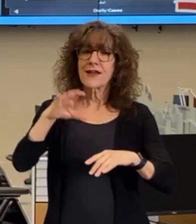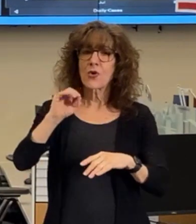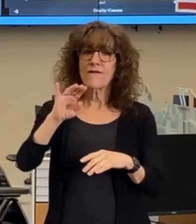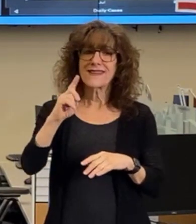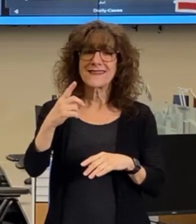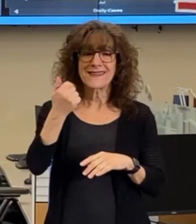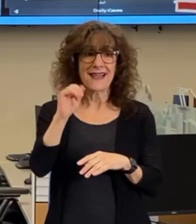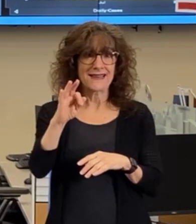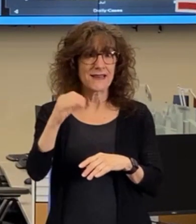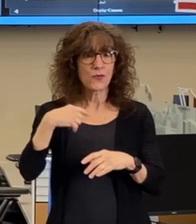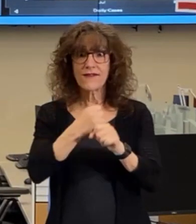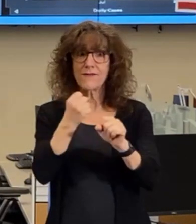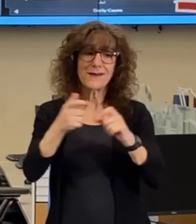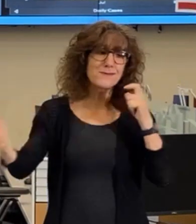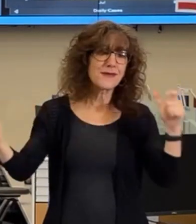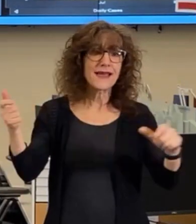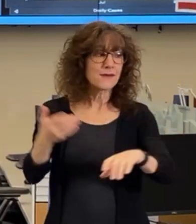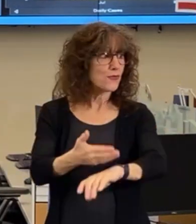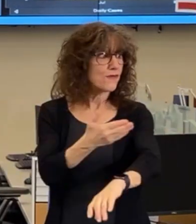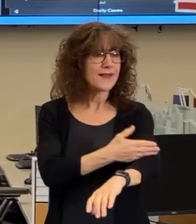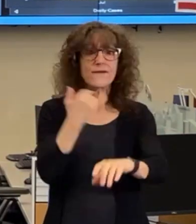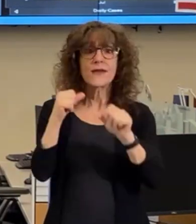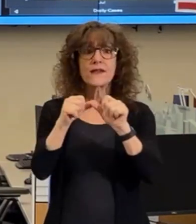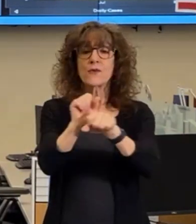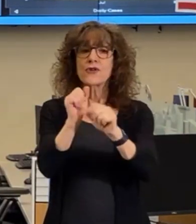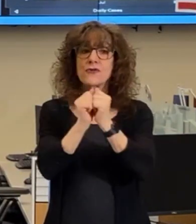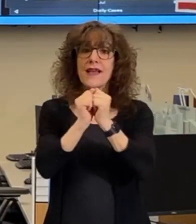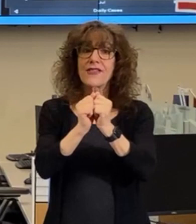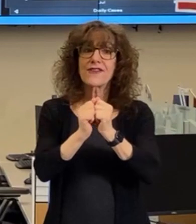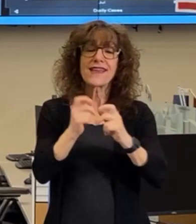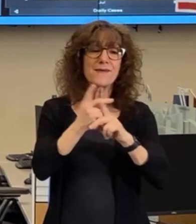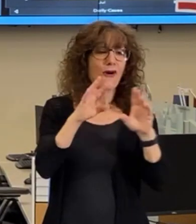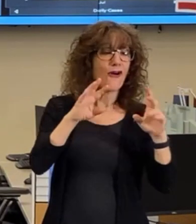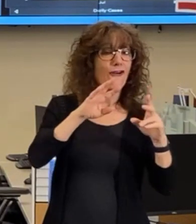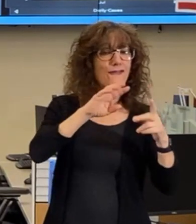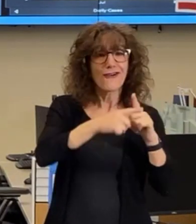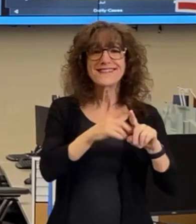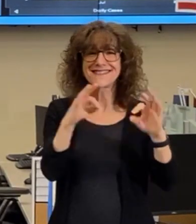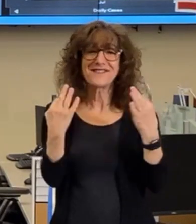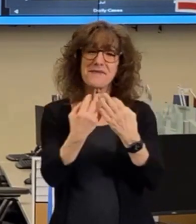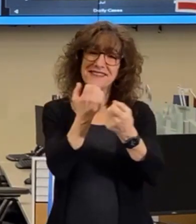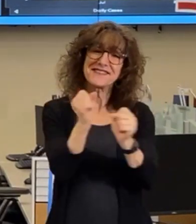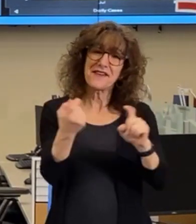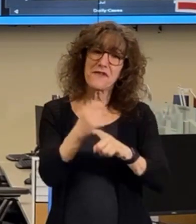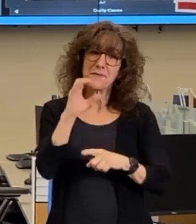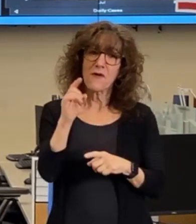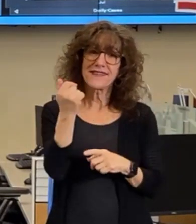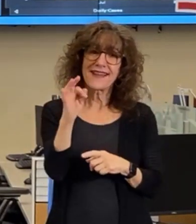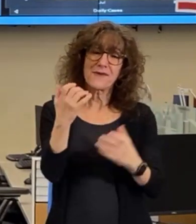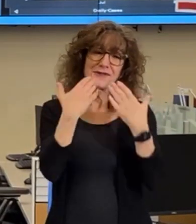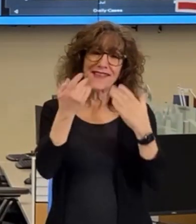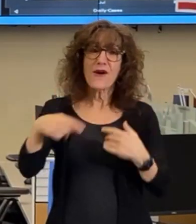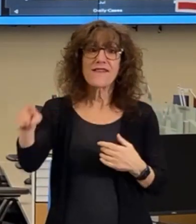significant progress, and if we continue to work together, we can keep our friends and our families safe from COVID-19. I want to thank